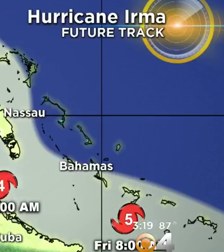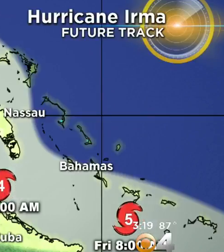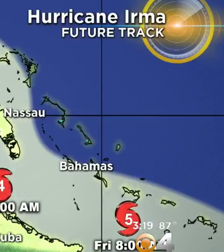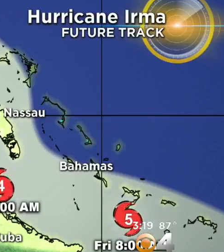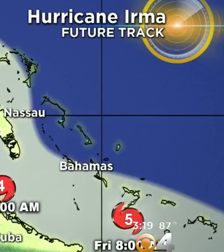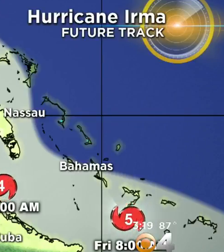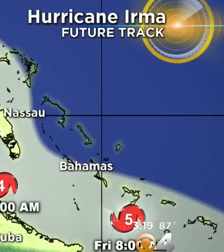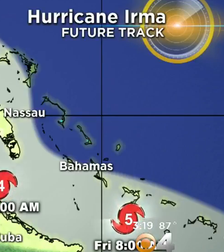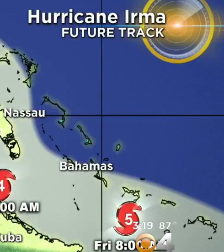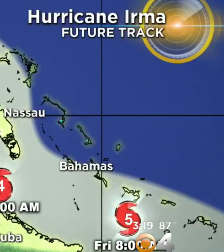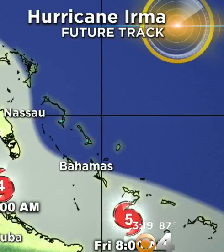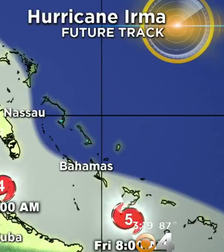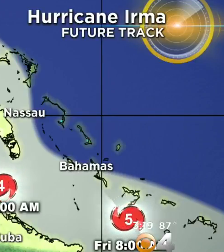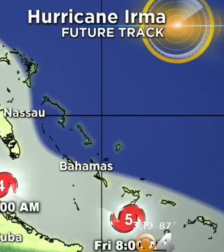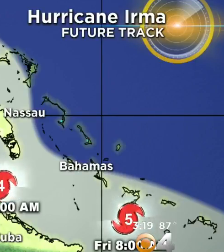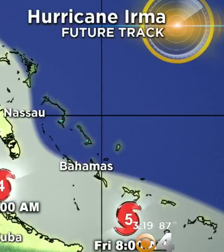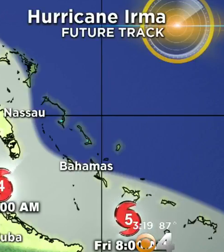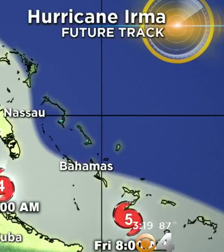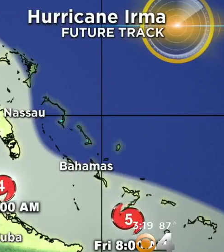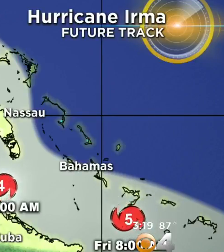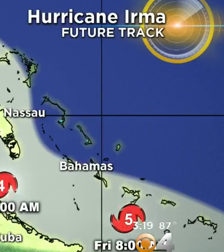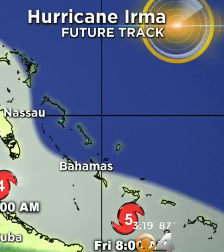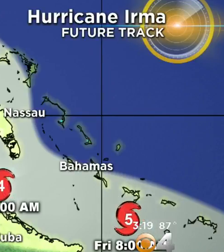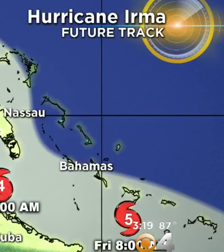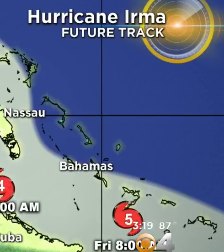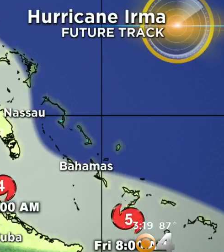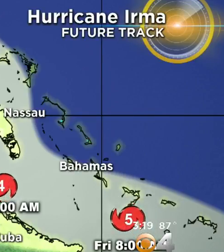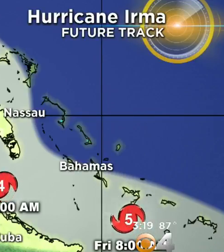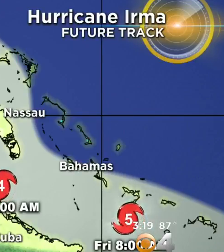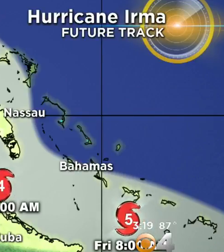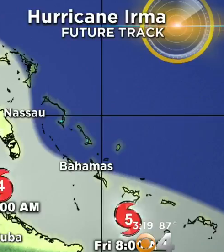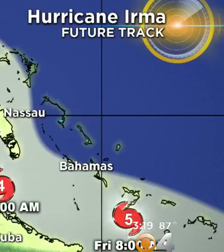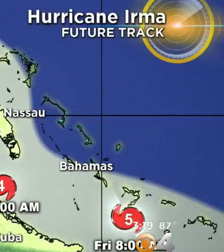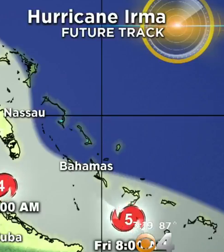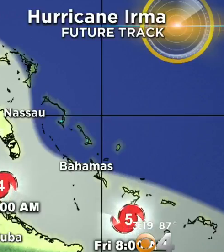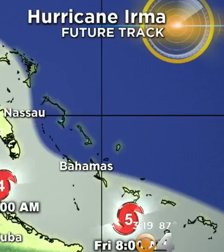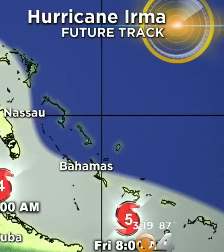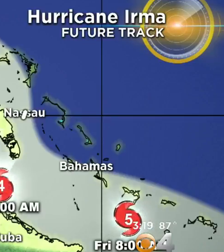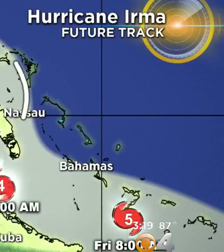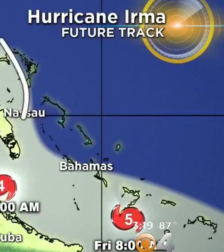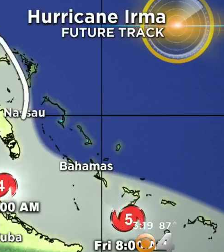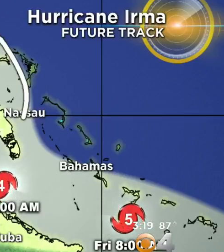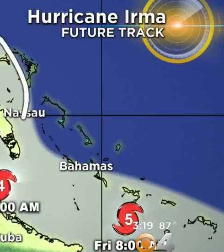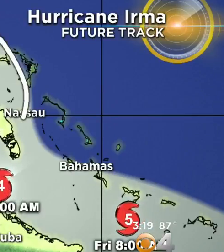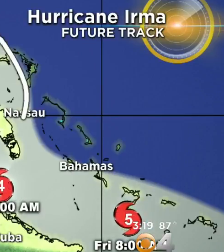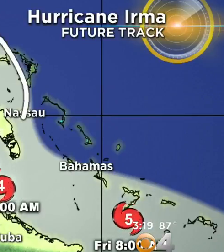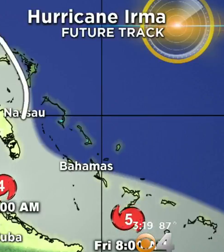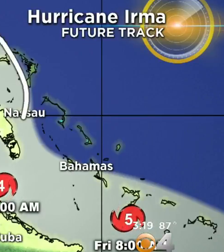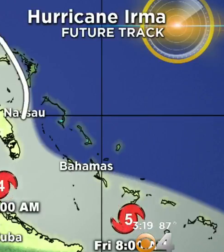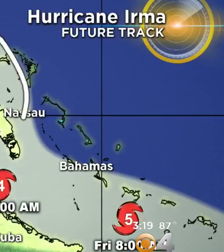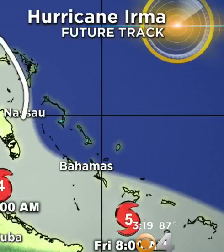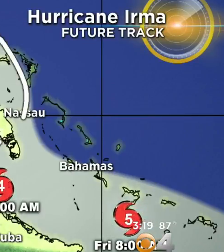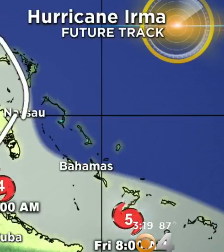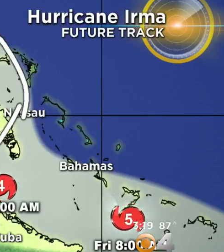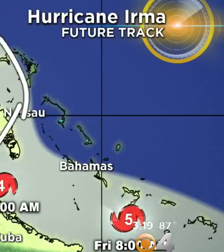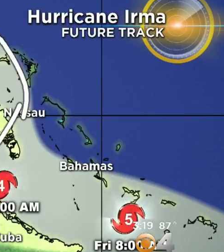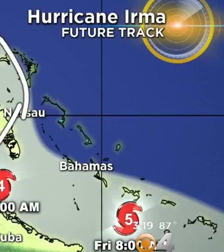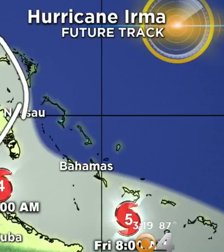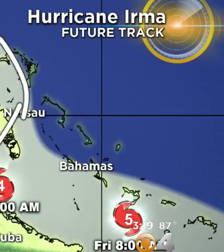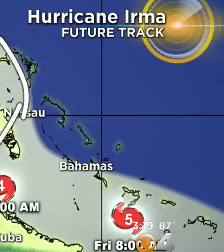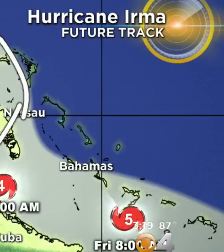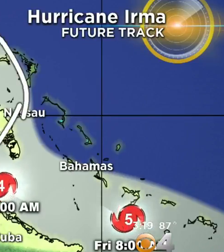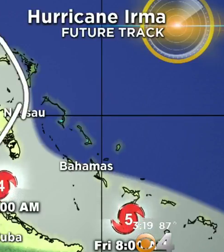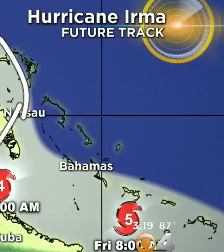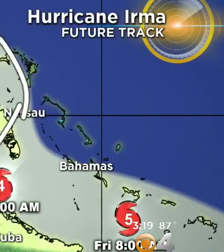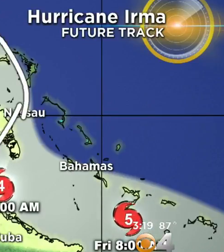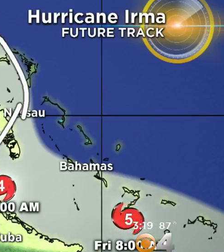Remember, that is the point that the Hurricane Center uses to define this ring right here. So